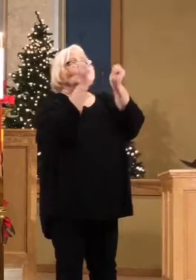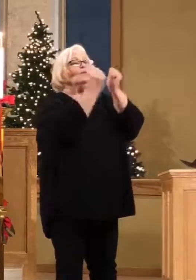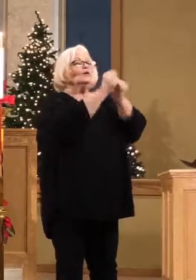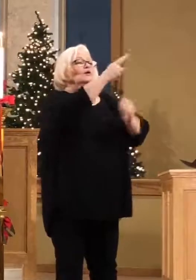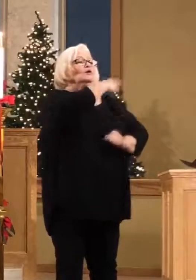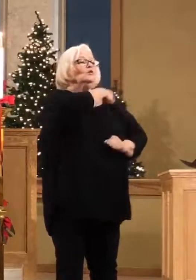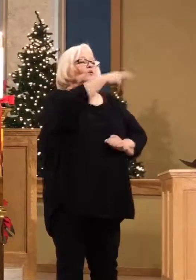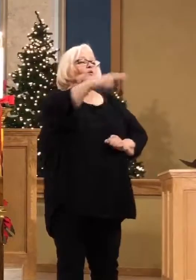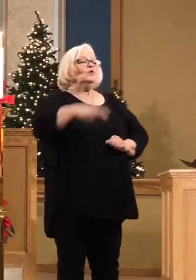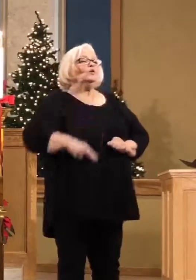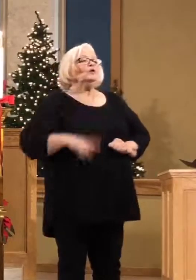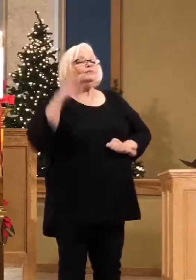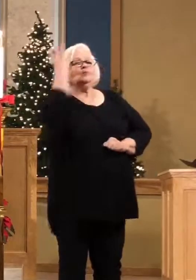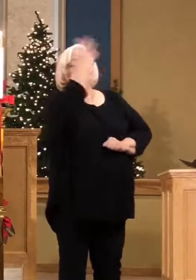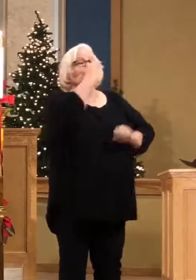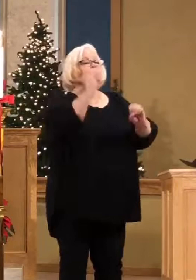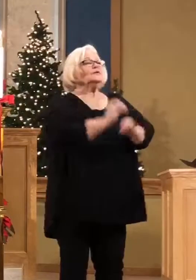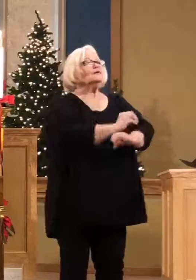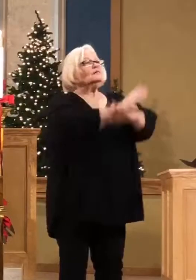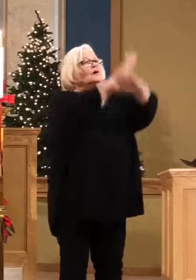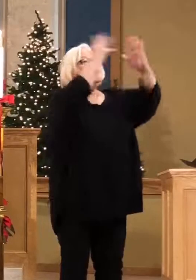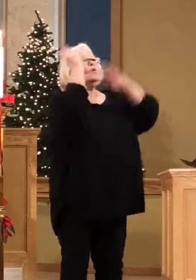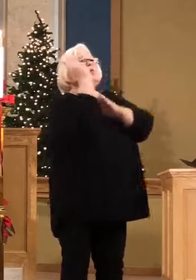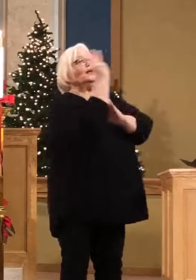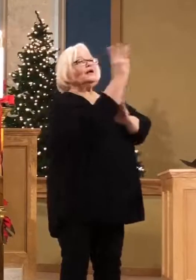royal beauty bright,